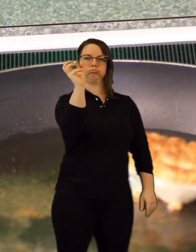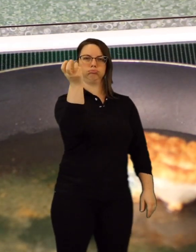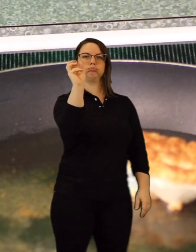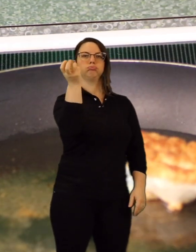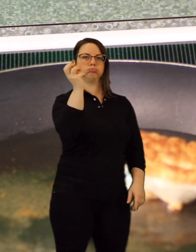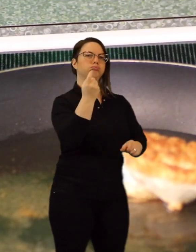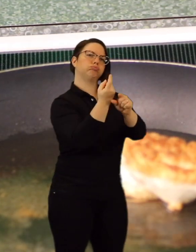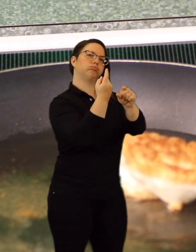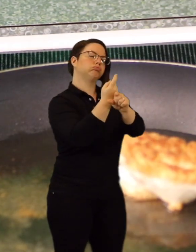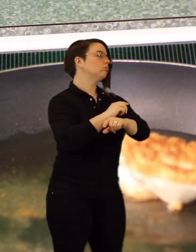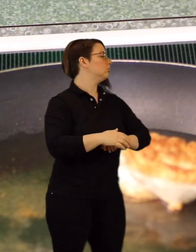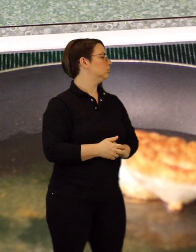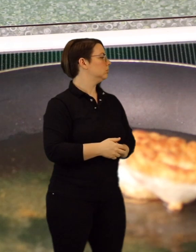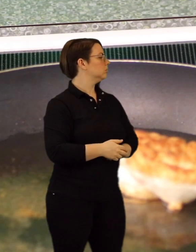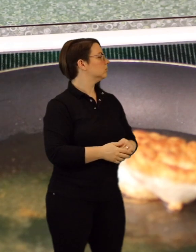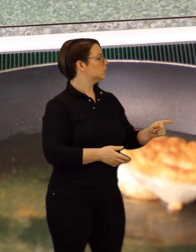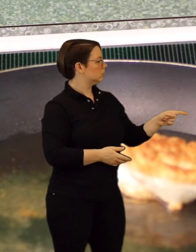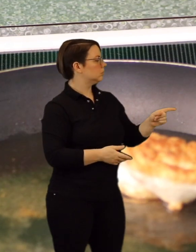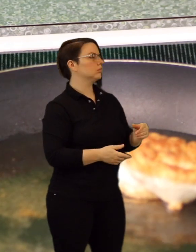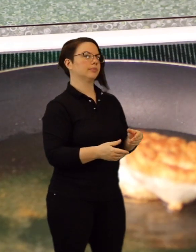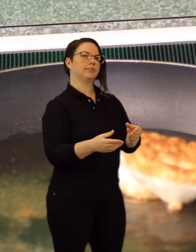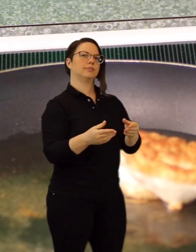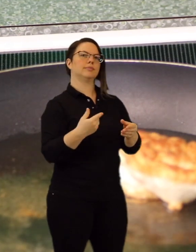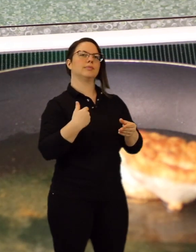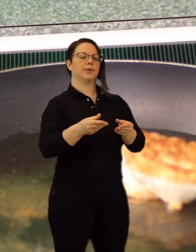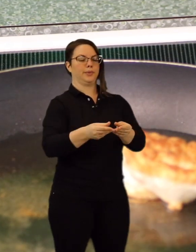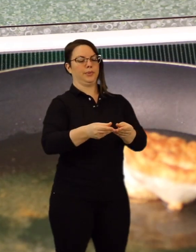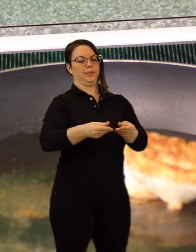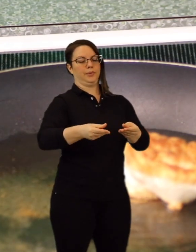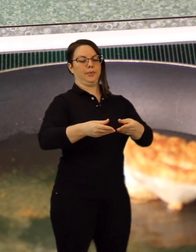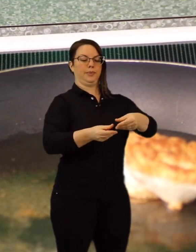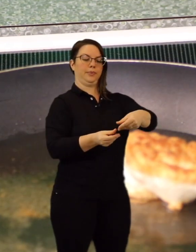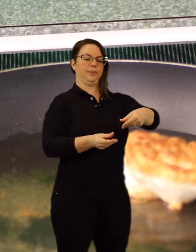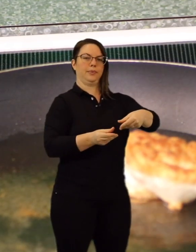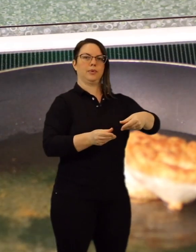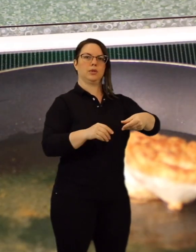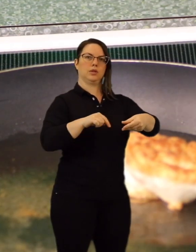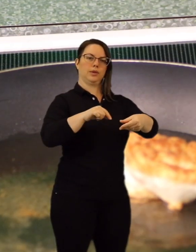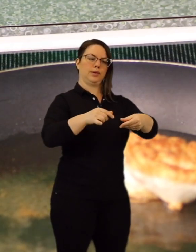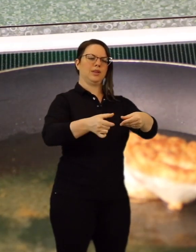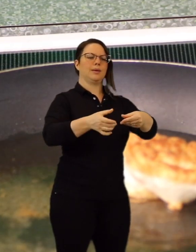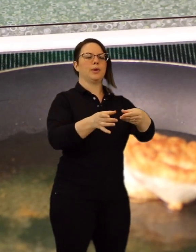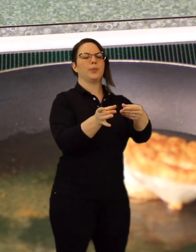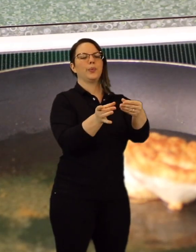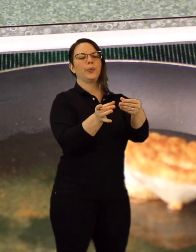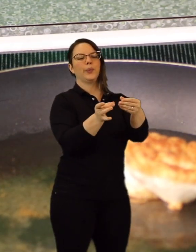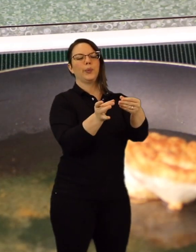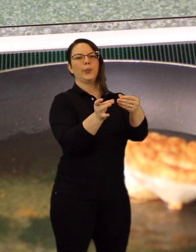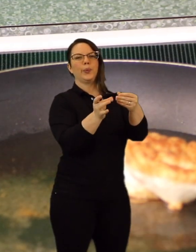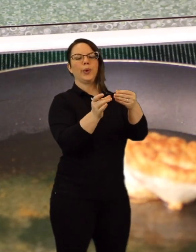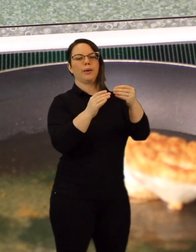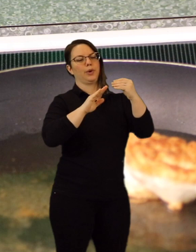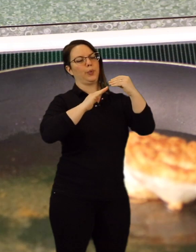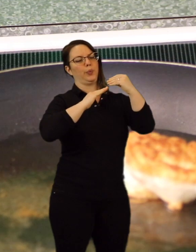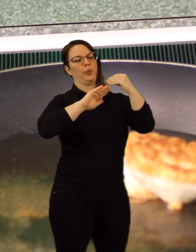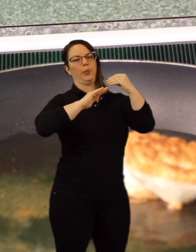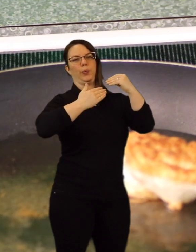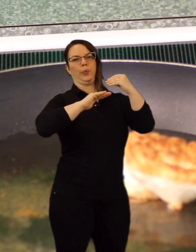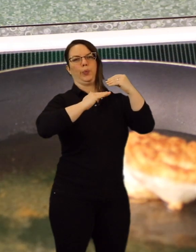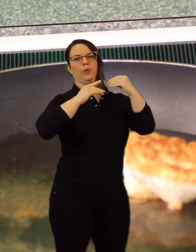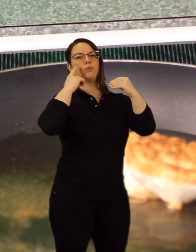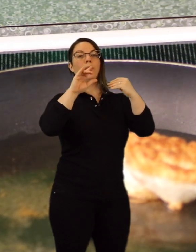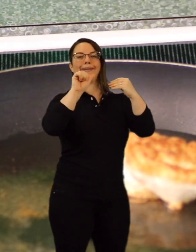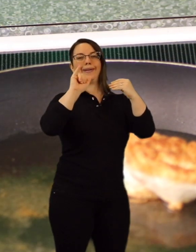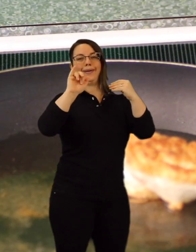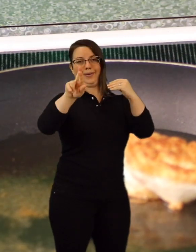out. And I always just put a little hole in the middle just to give some air so it kind of evenly cooks. You don't have to,